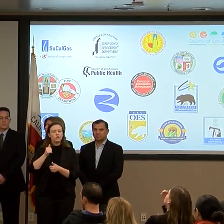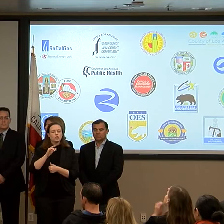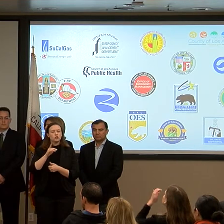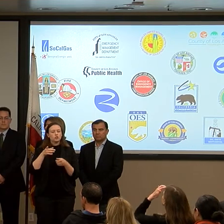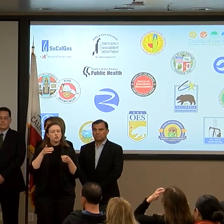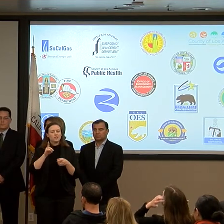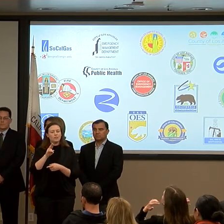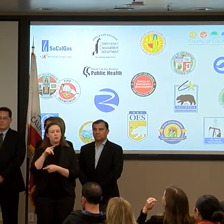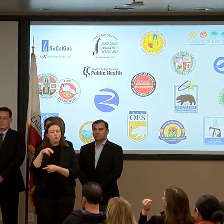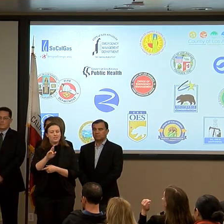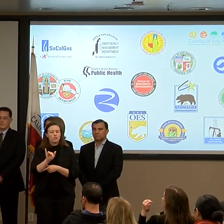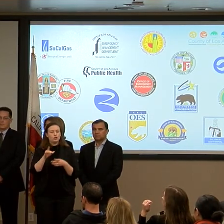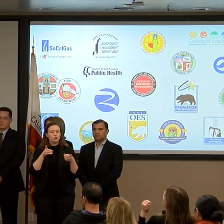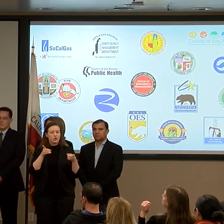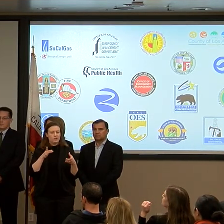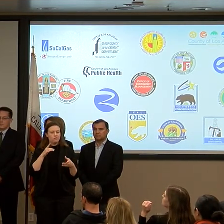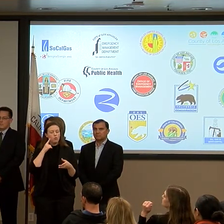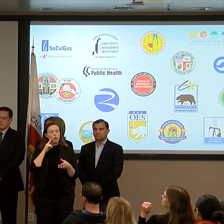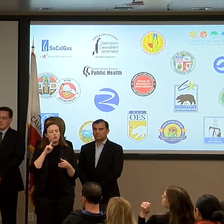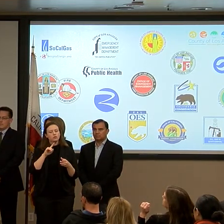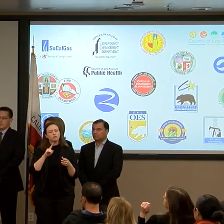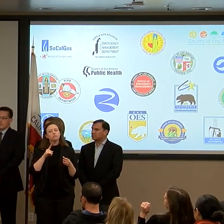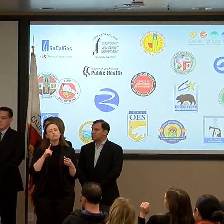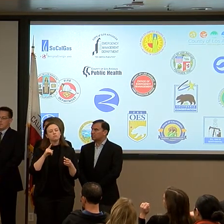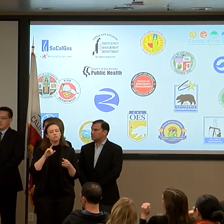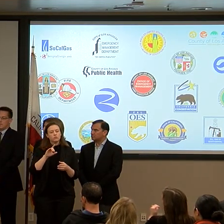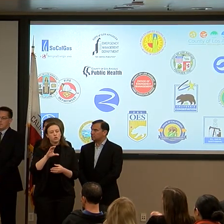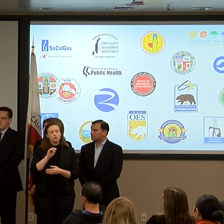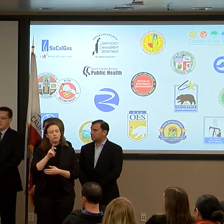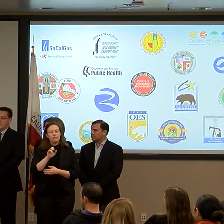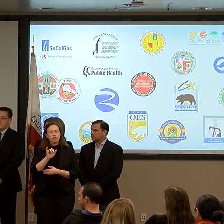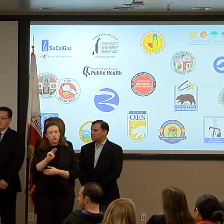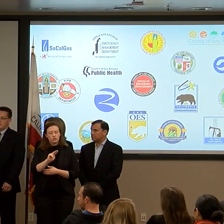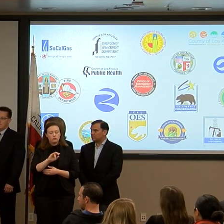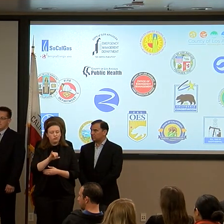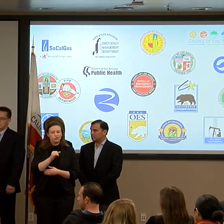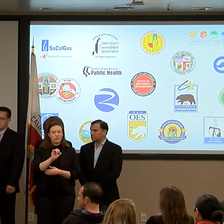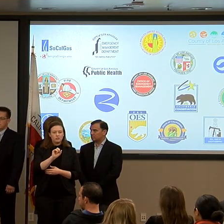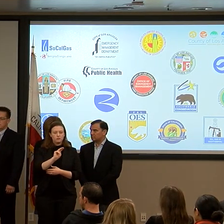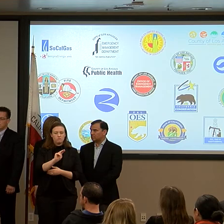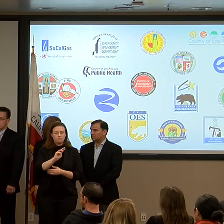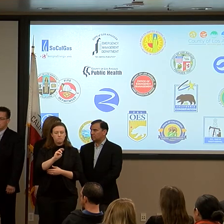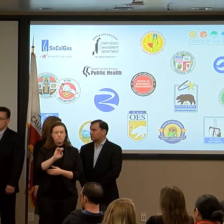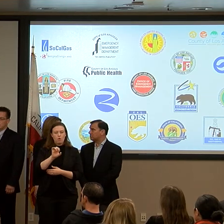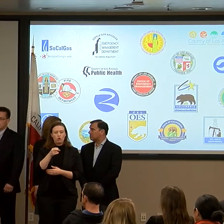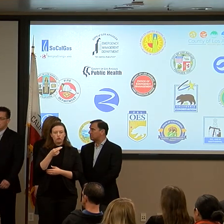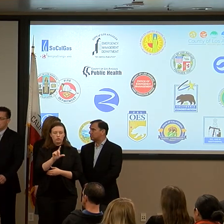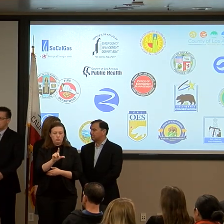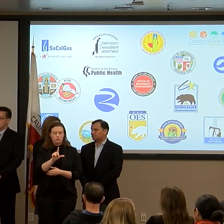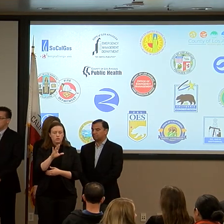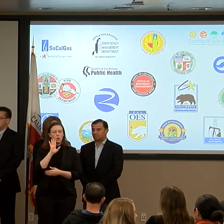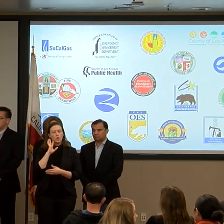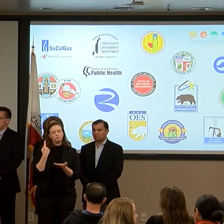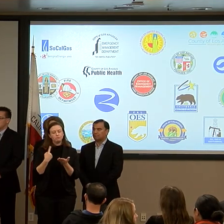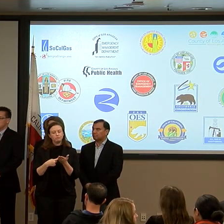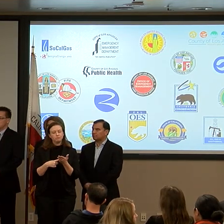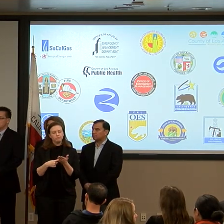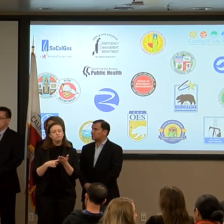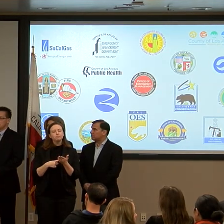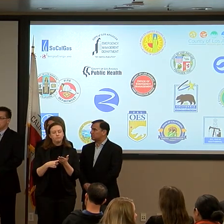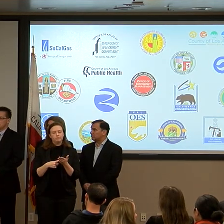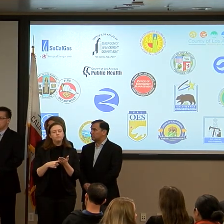of Conservation, Jason Marshall, and he's going to talk a little bit about where things are at with regards